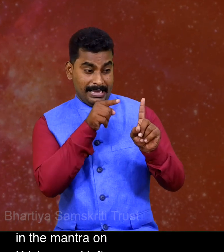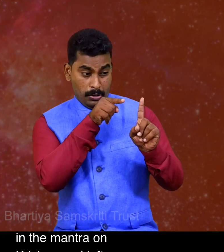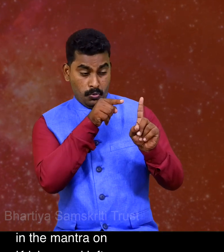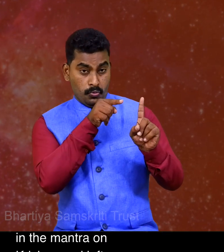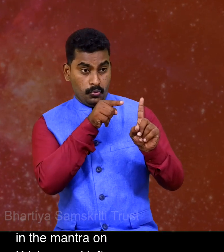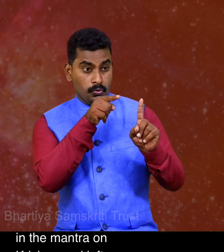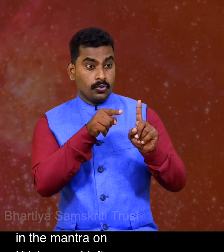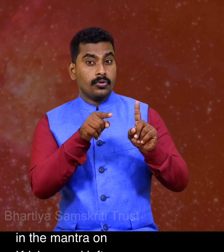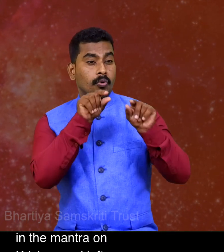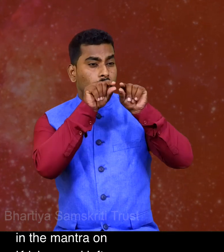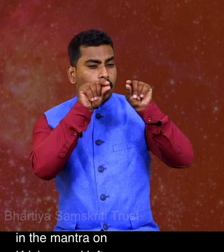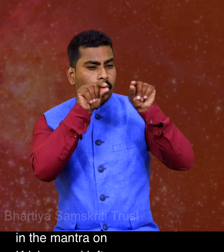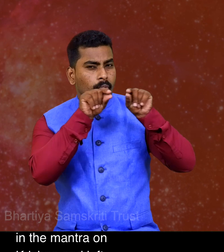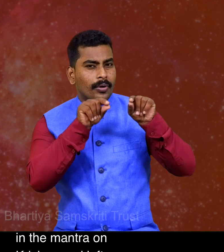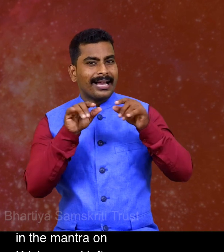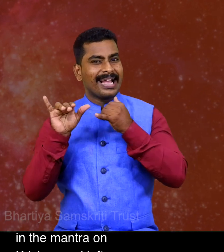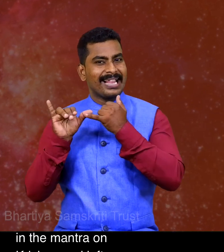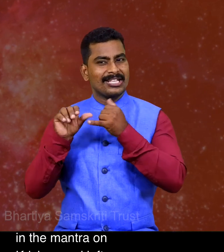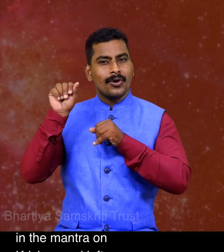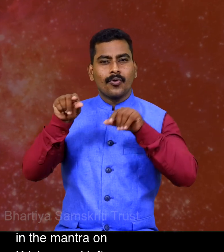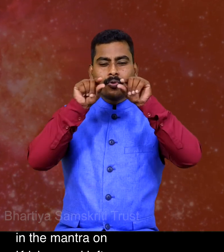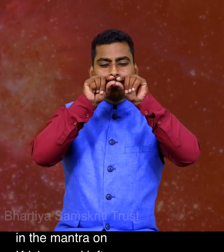in the mantra of Krishna